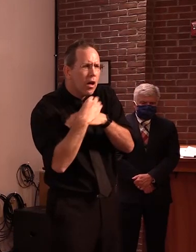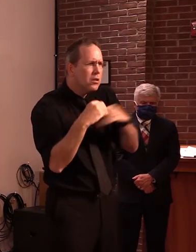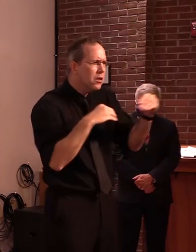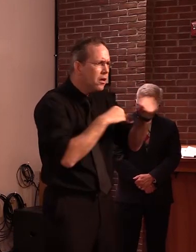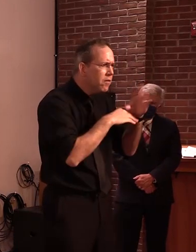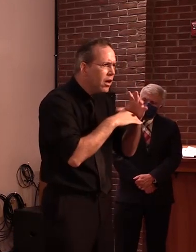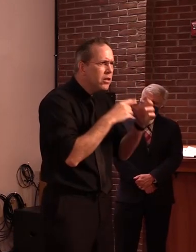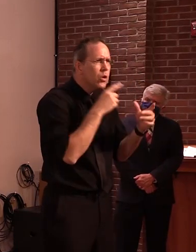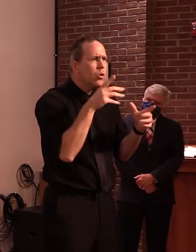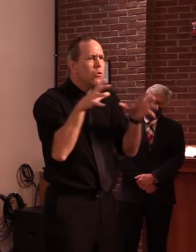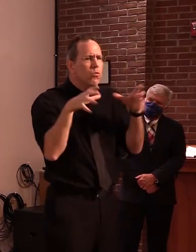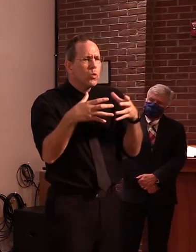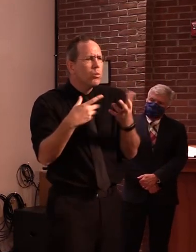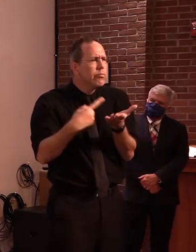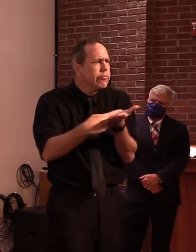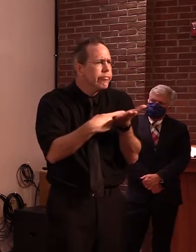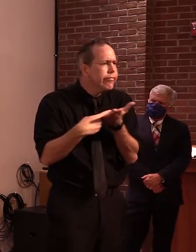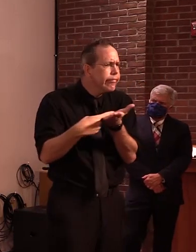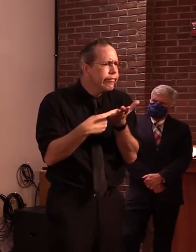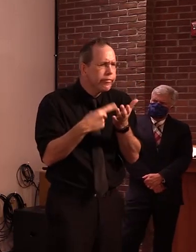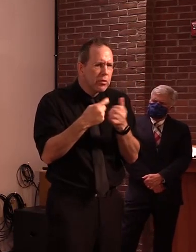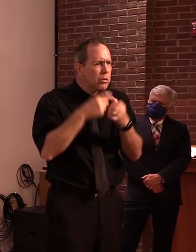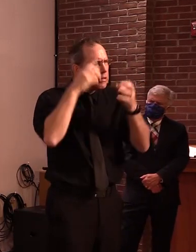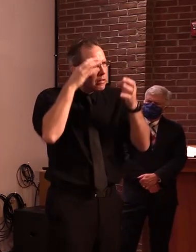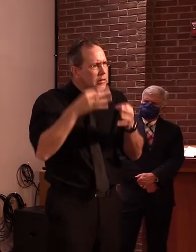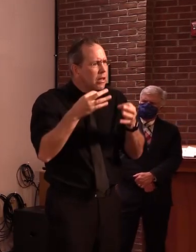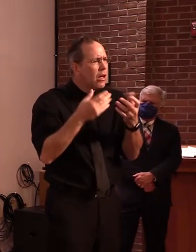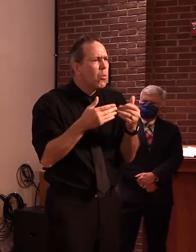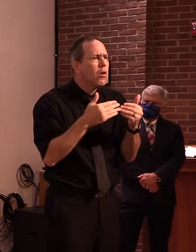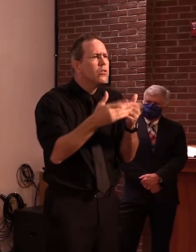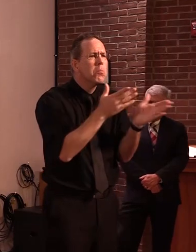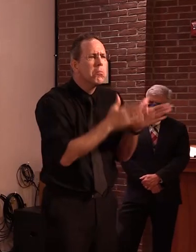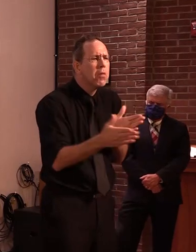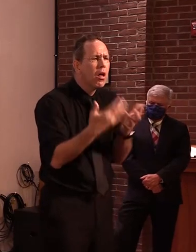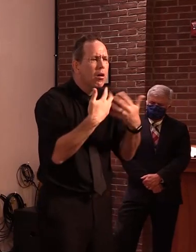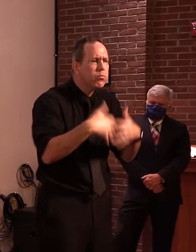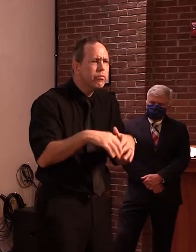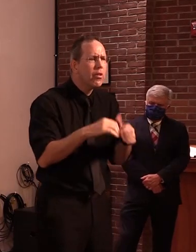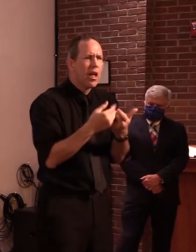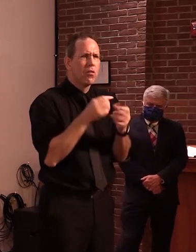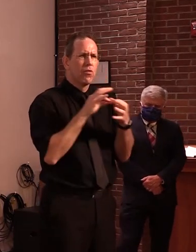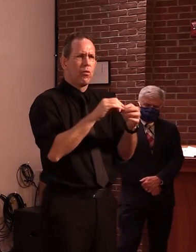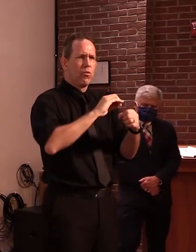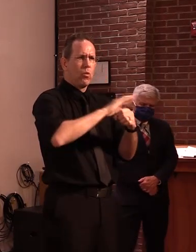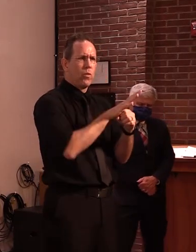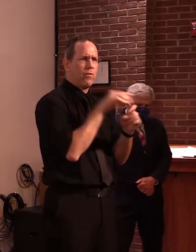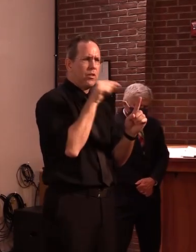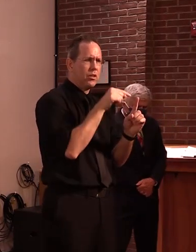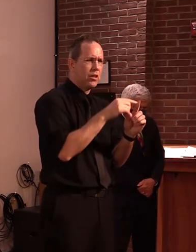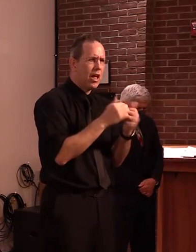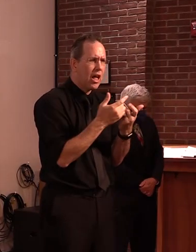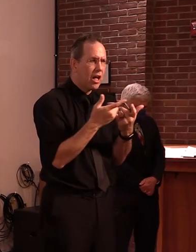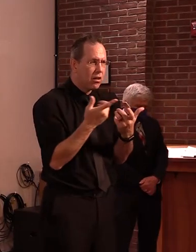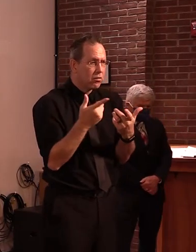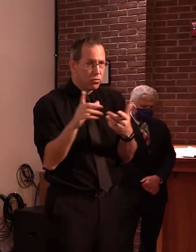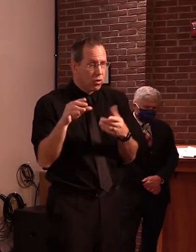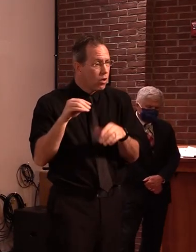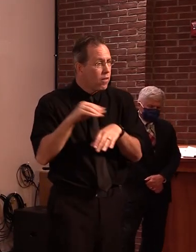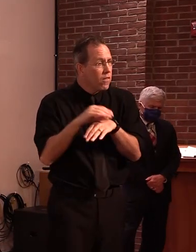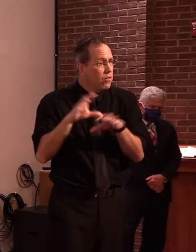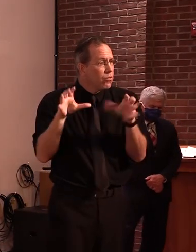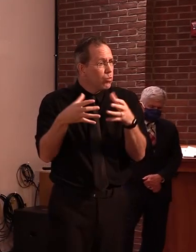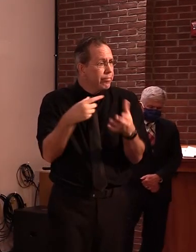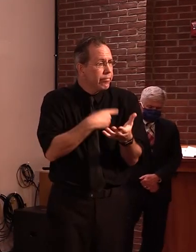should or should not be done, and some of their advice gets ignored or overruled when it apparently